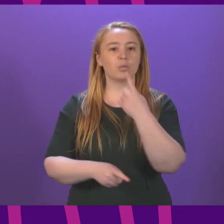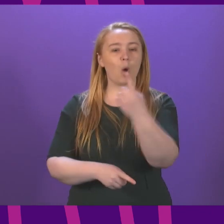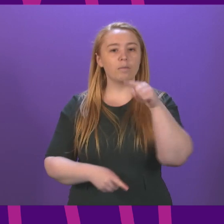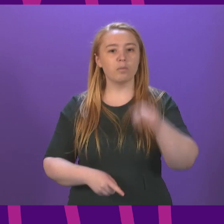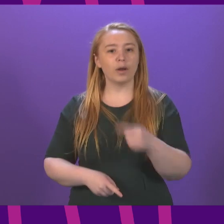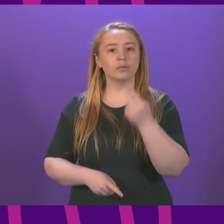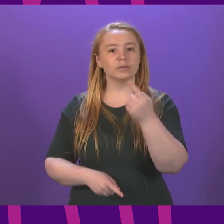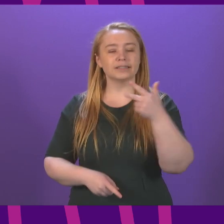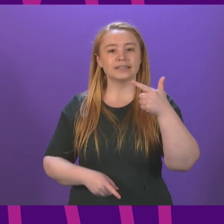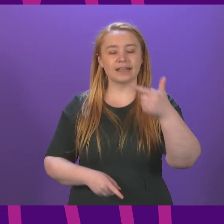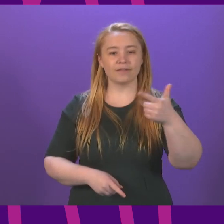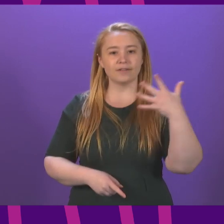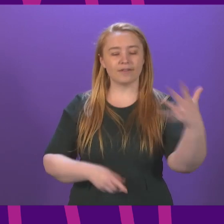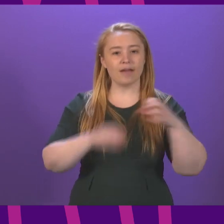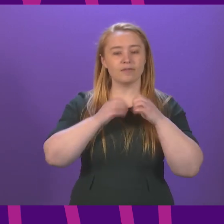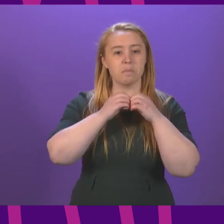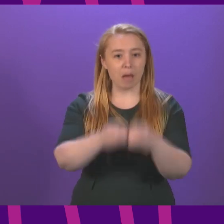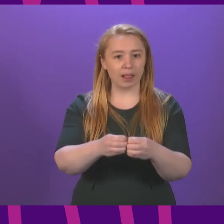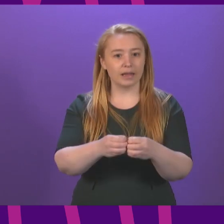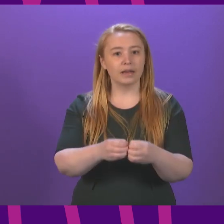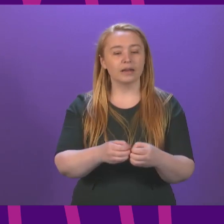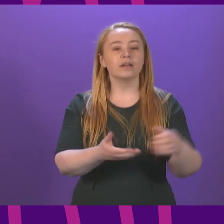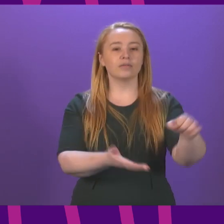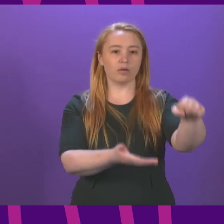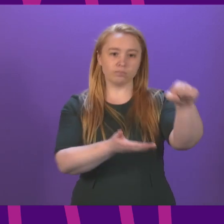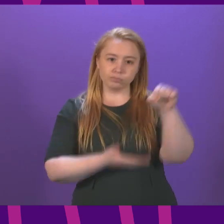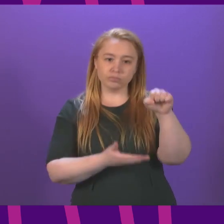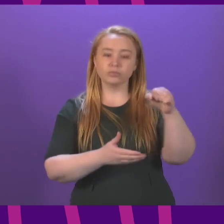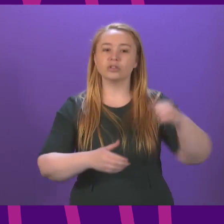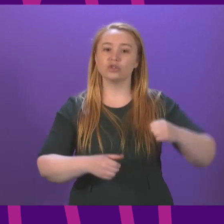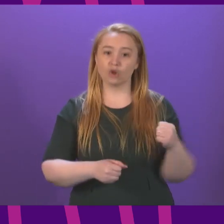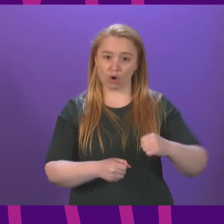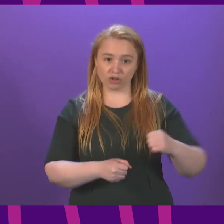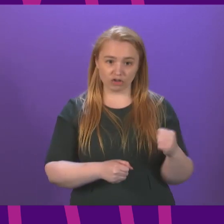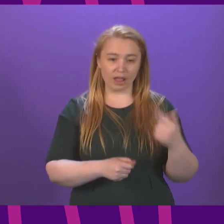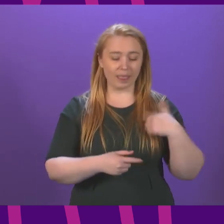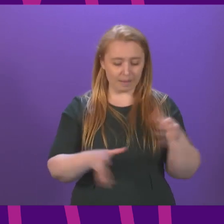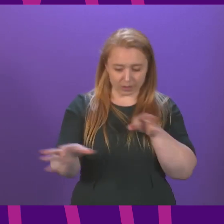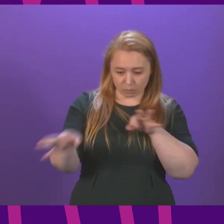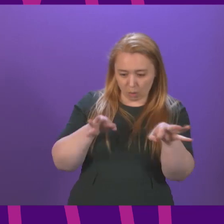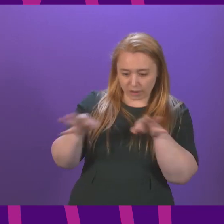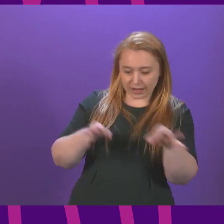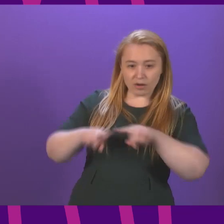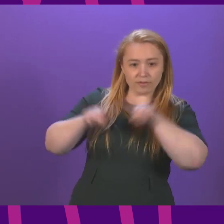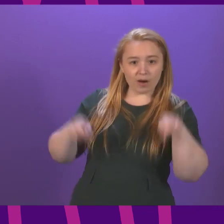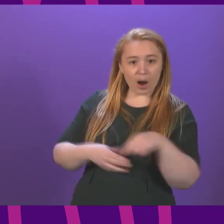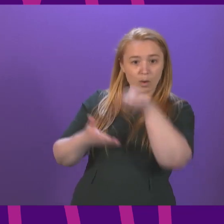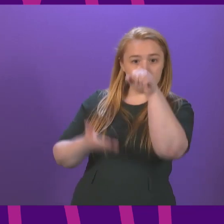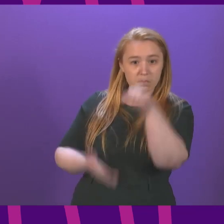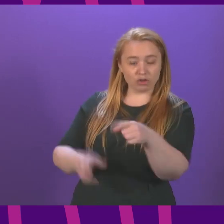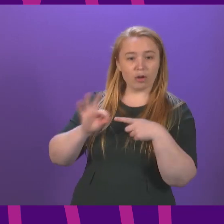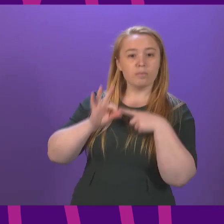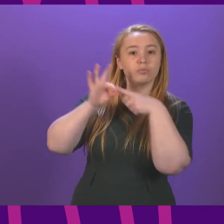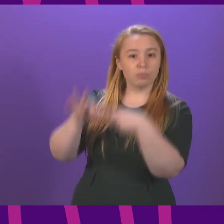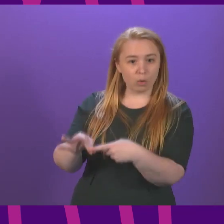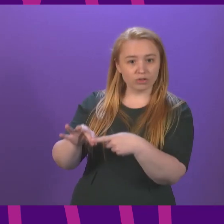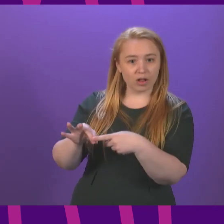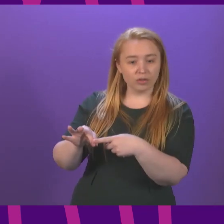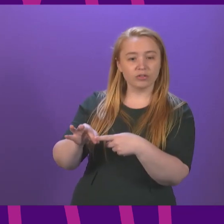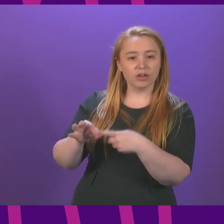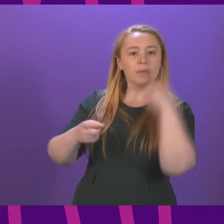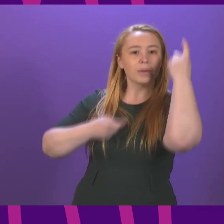.175 billion for the Scottish budget, which is welcome. The majority of that has already been factored into our own budget proposals that are currently under consideration